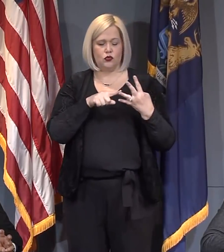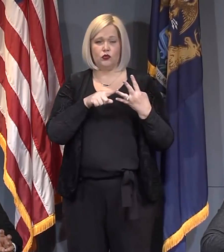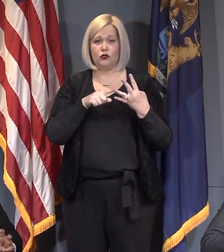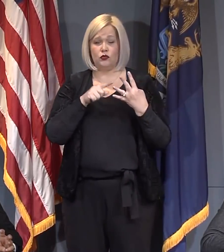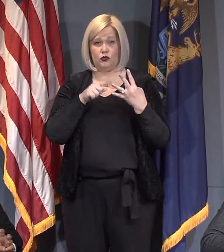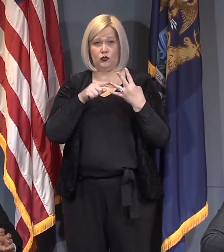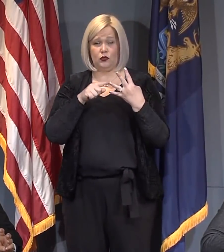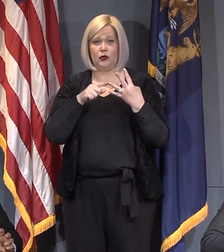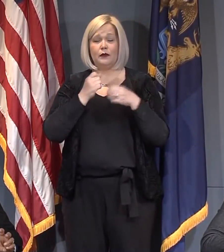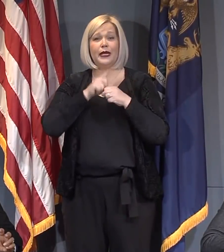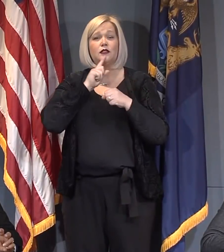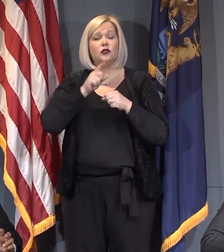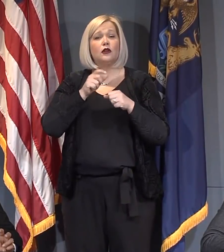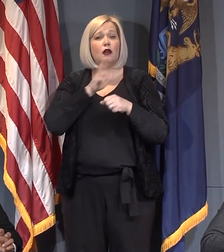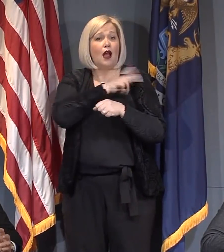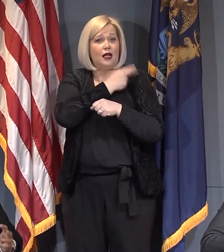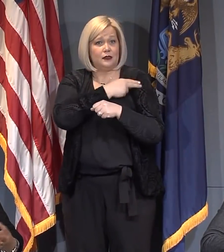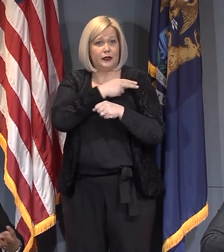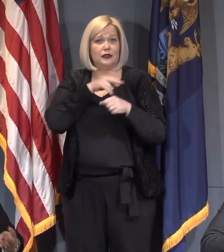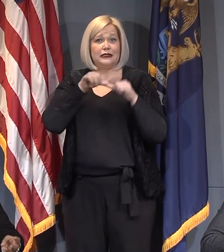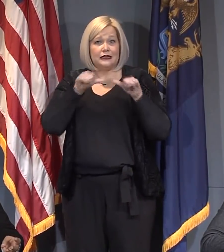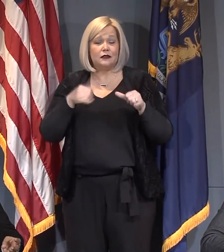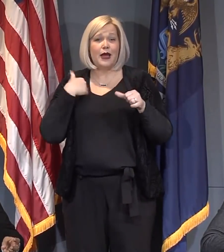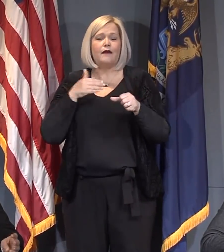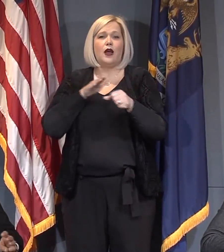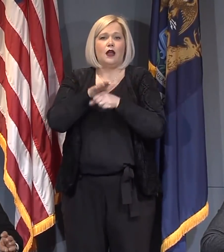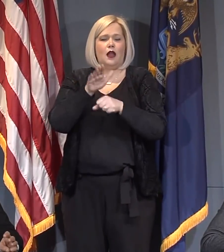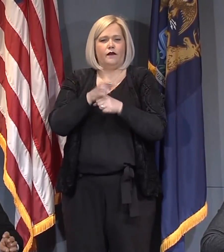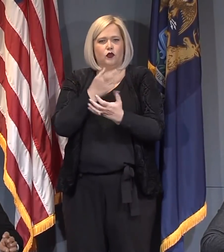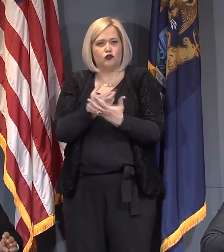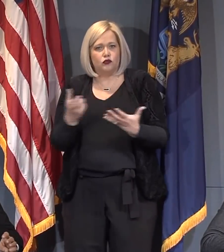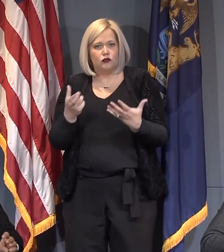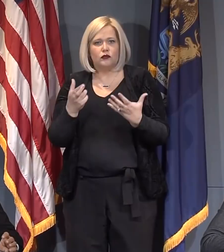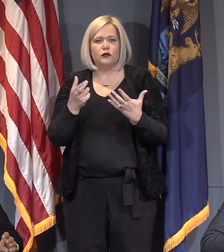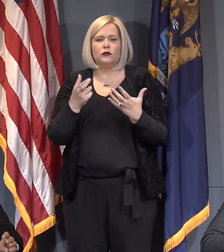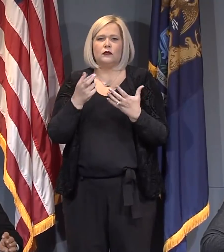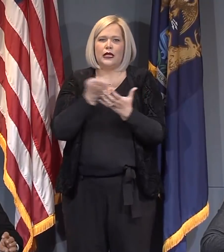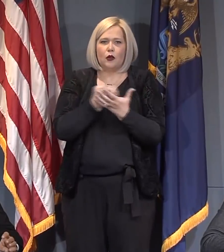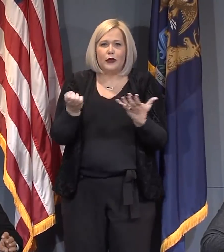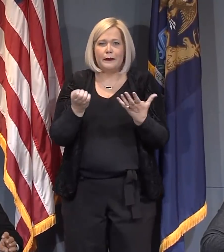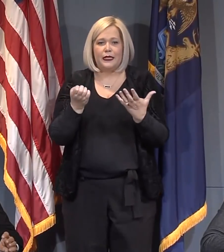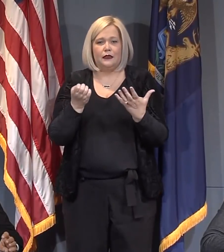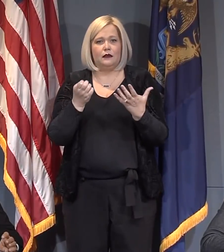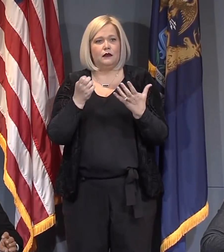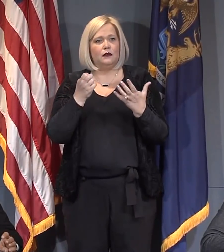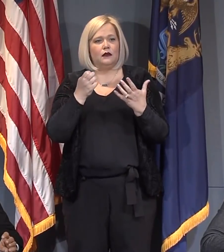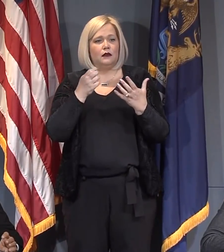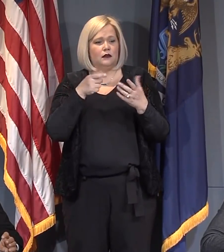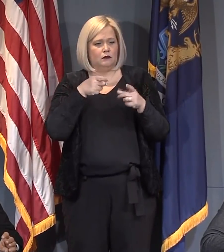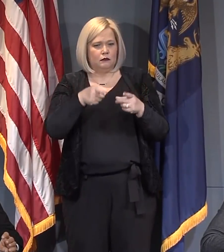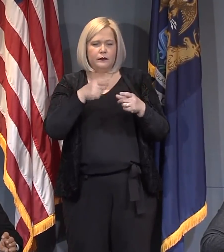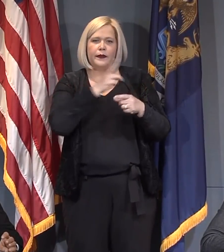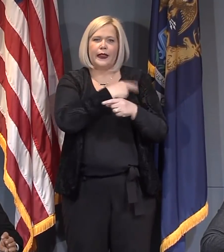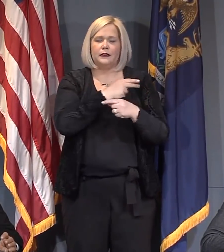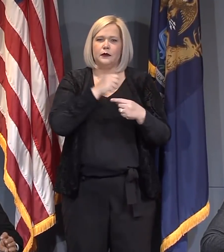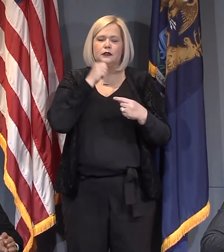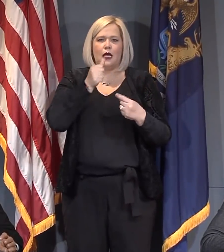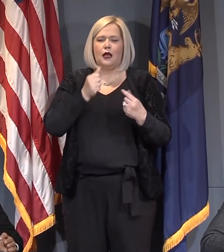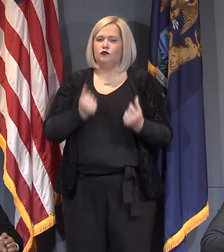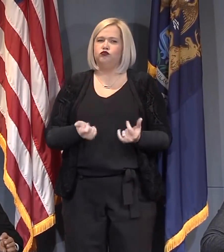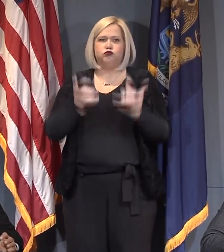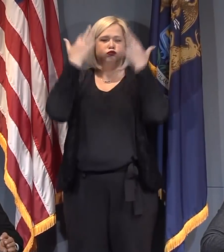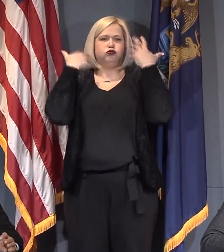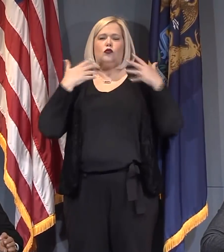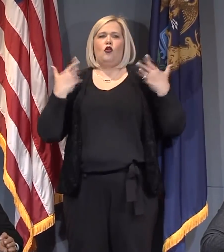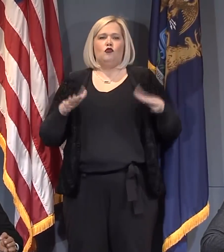capacity and so that we can handle resurgence. That means knowing that our hospitals are not in surge mode,